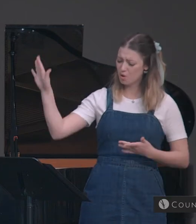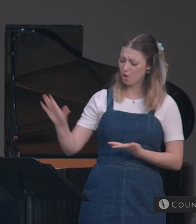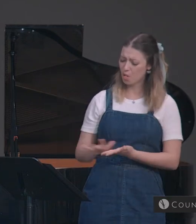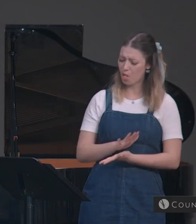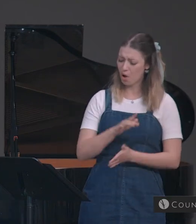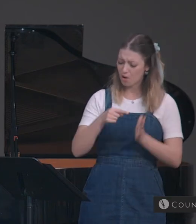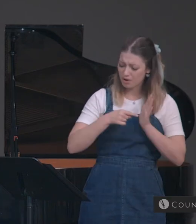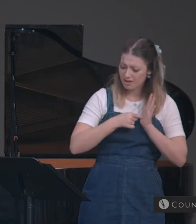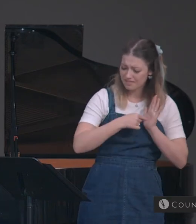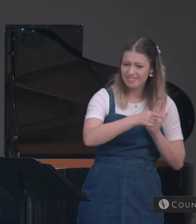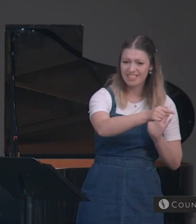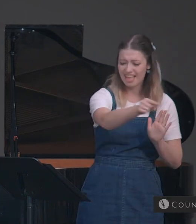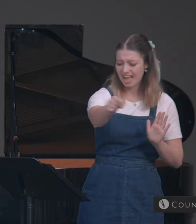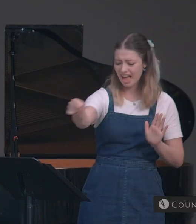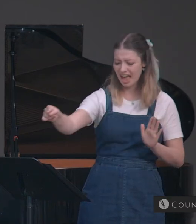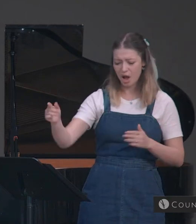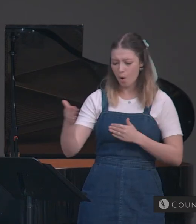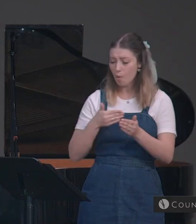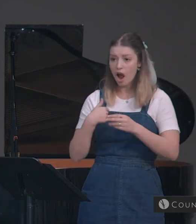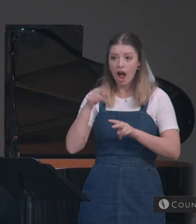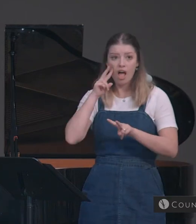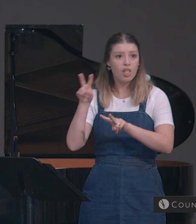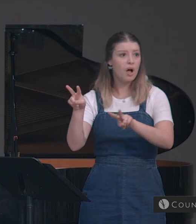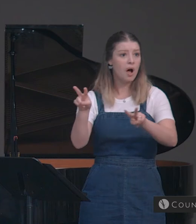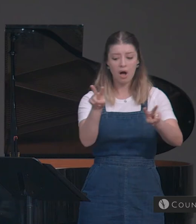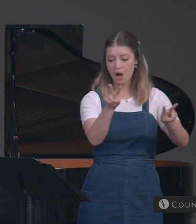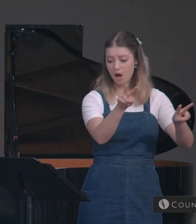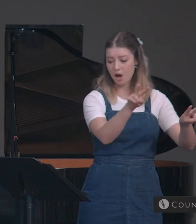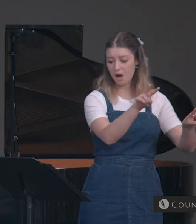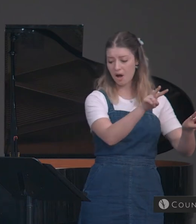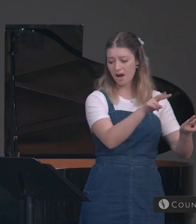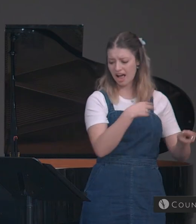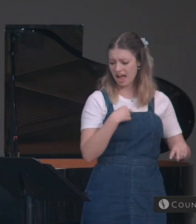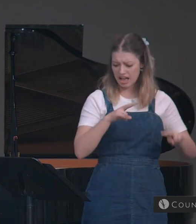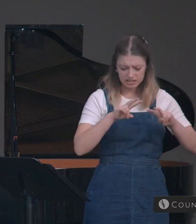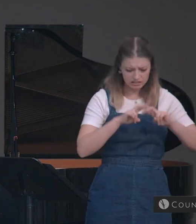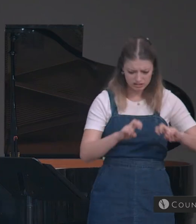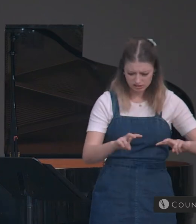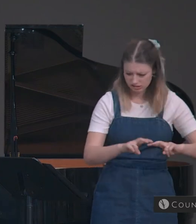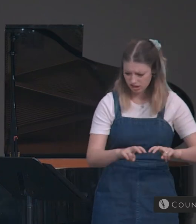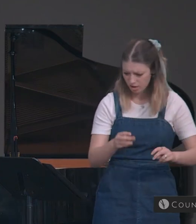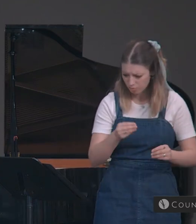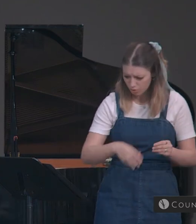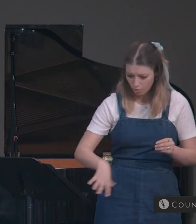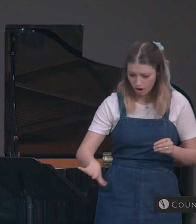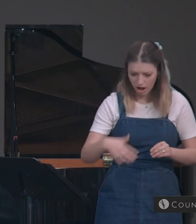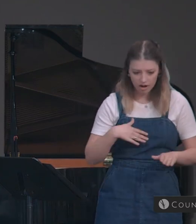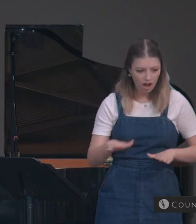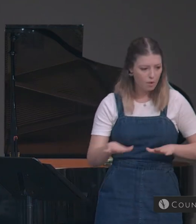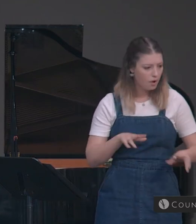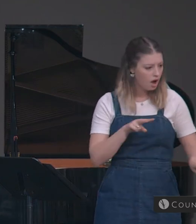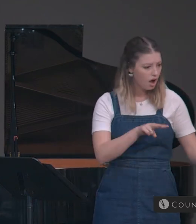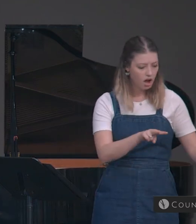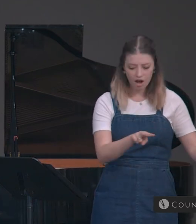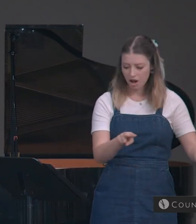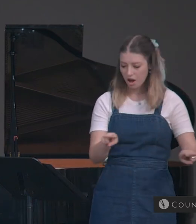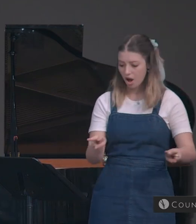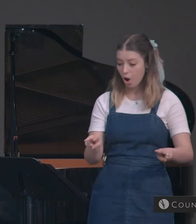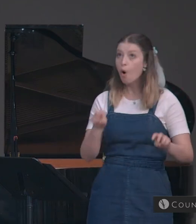thy wonders are displayed where'er I turn my